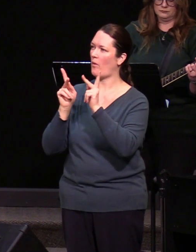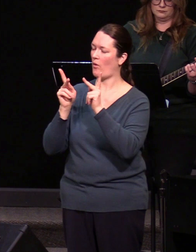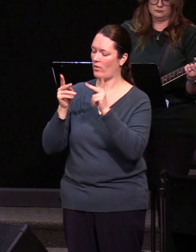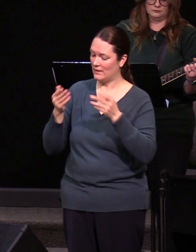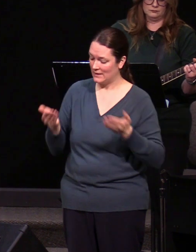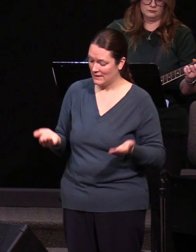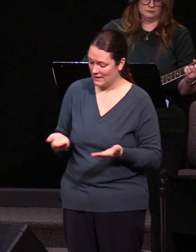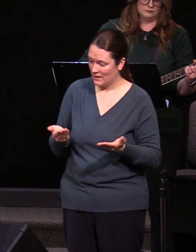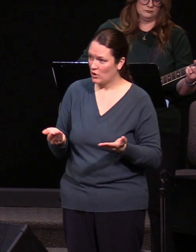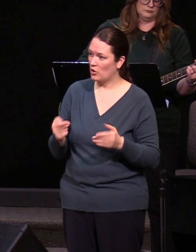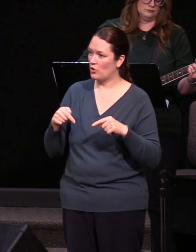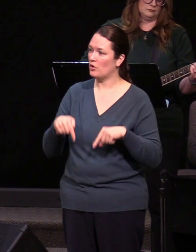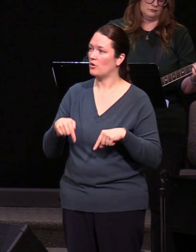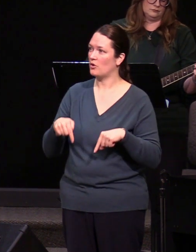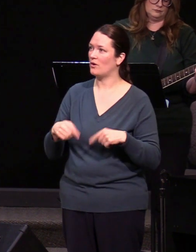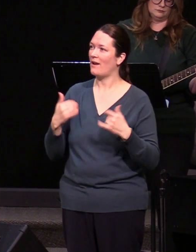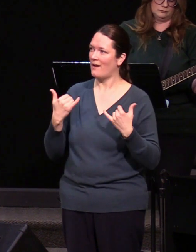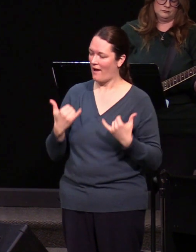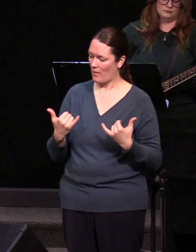here, now.